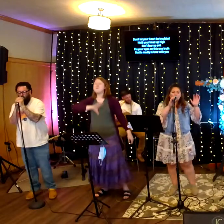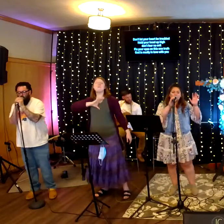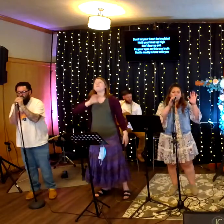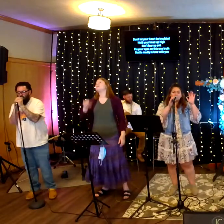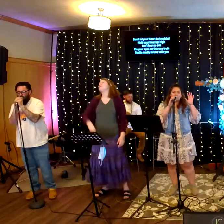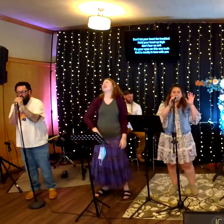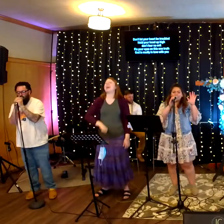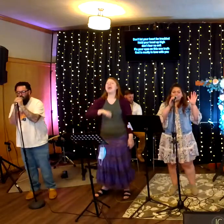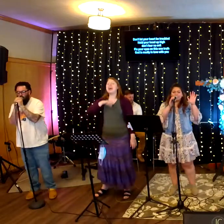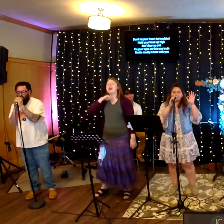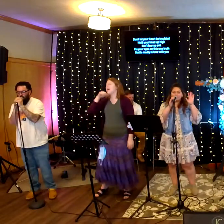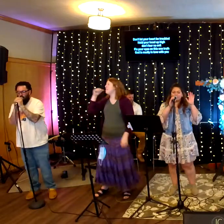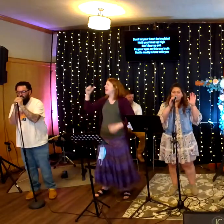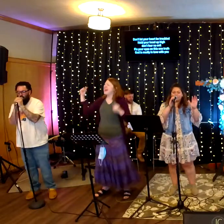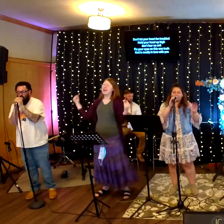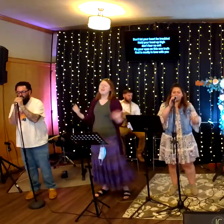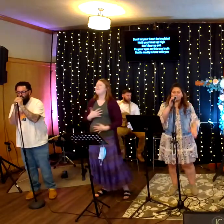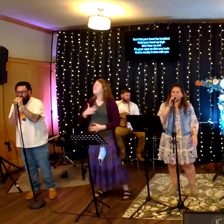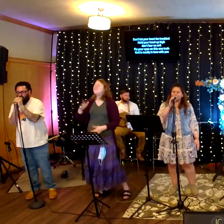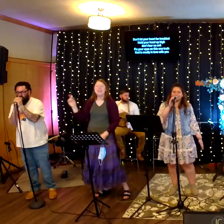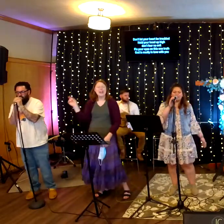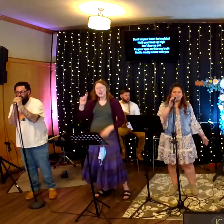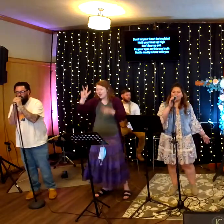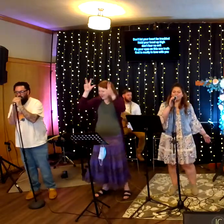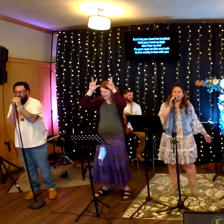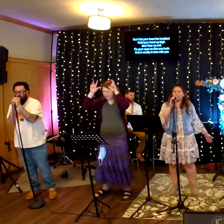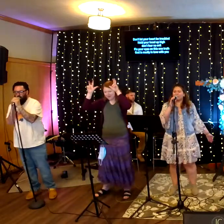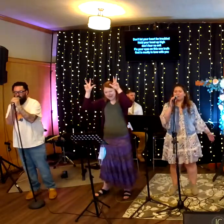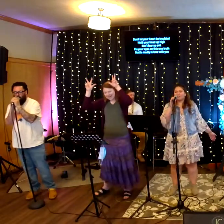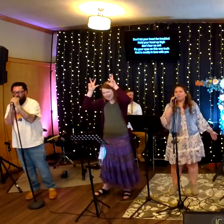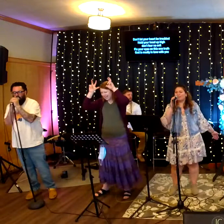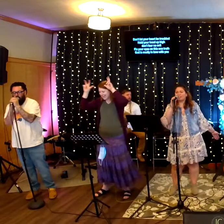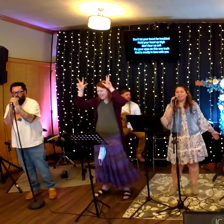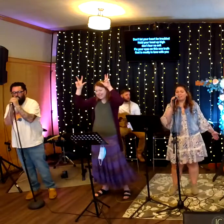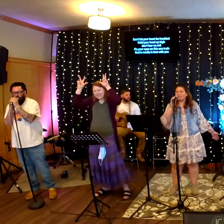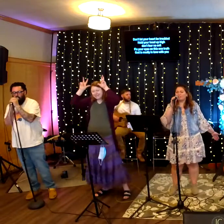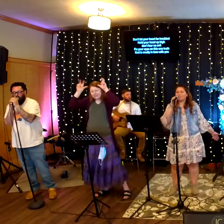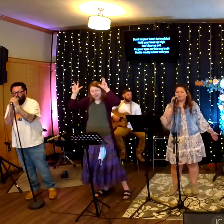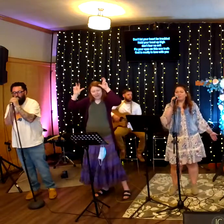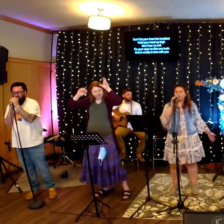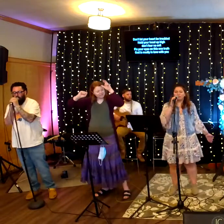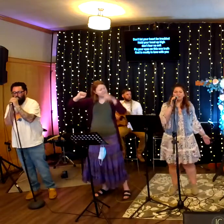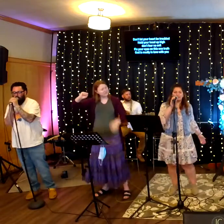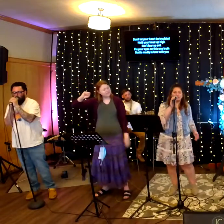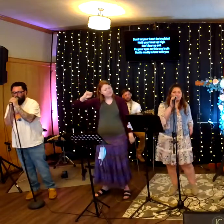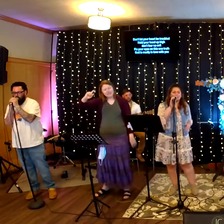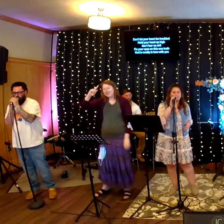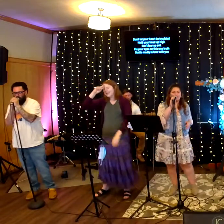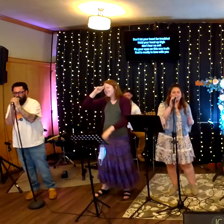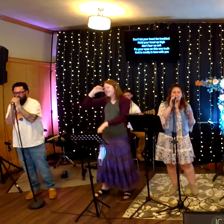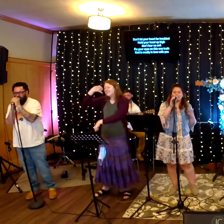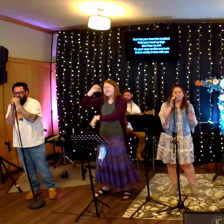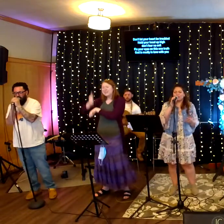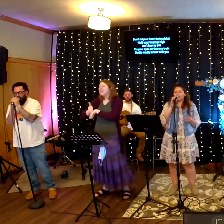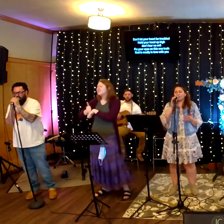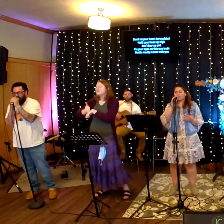troubled. Hold your head up high. Don't fear no evil.